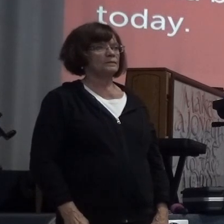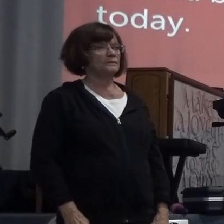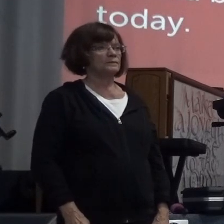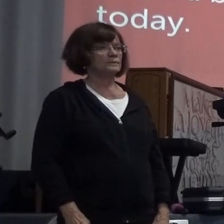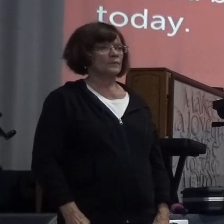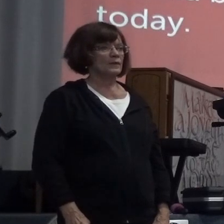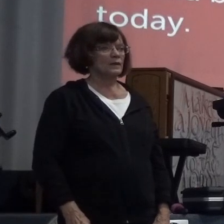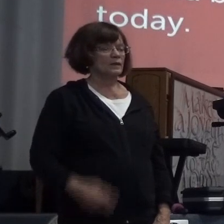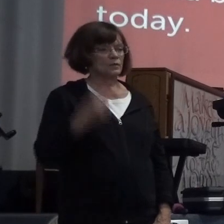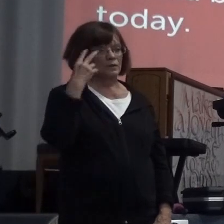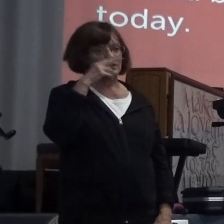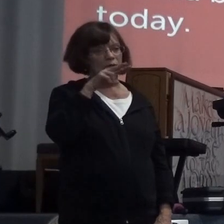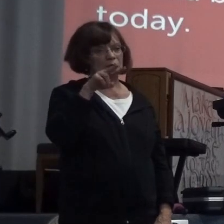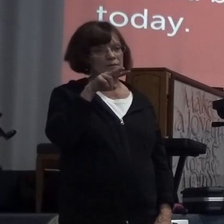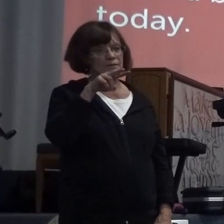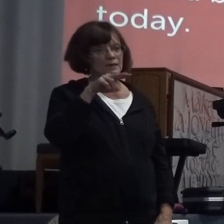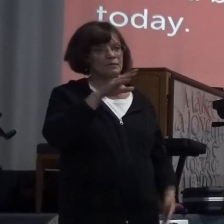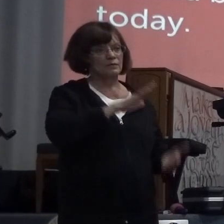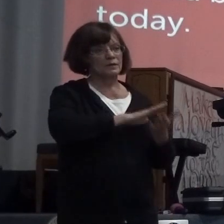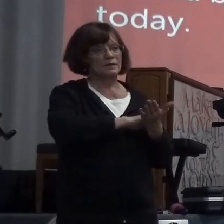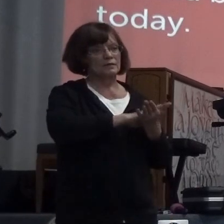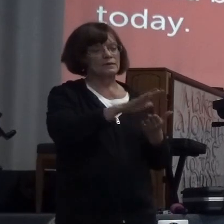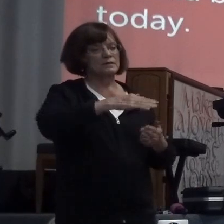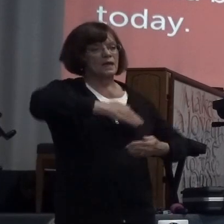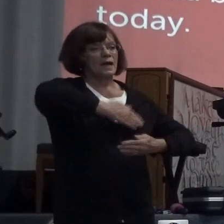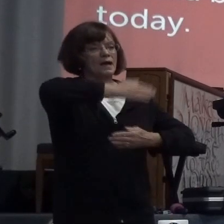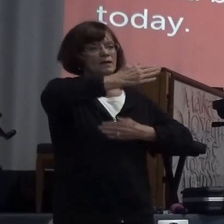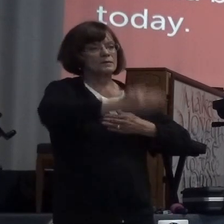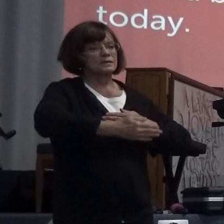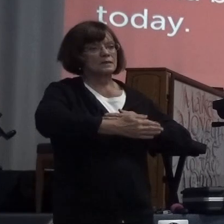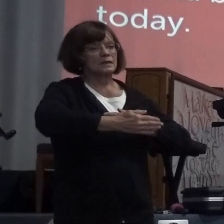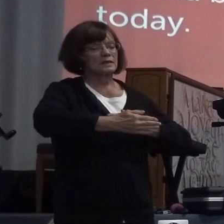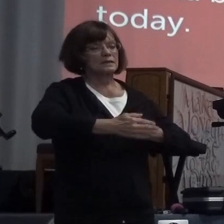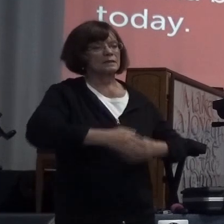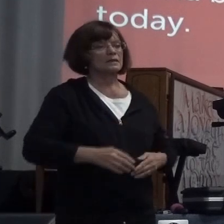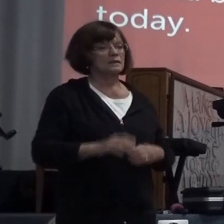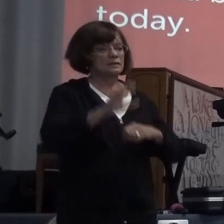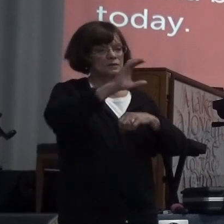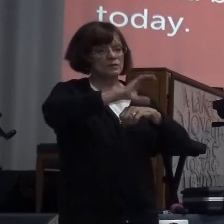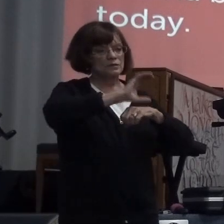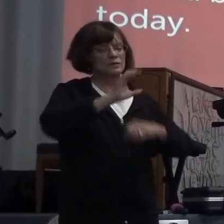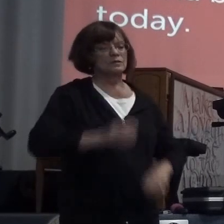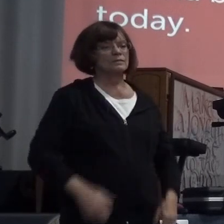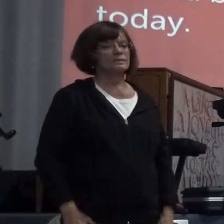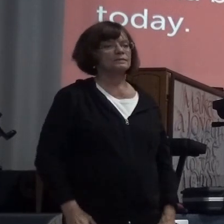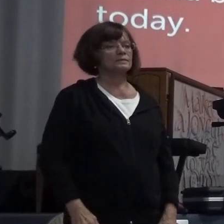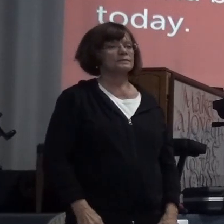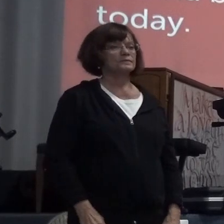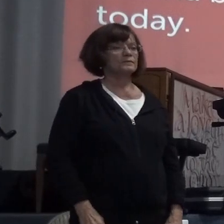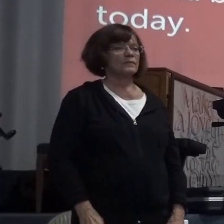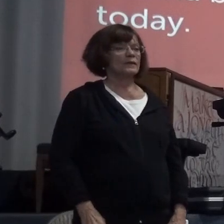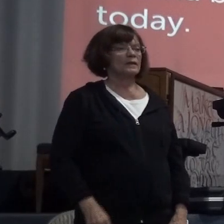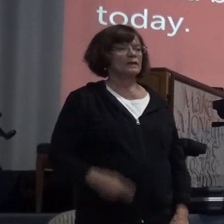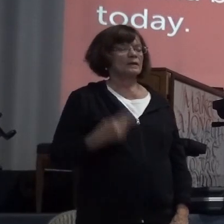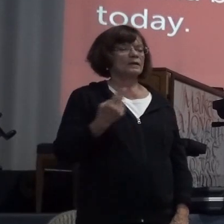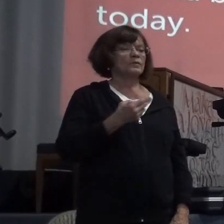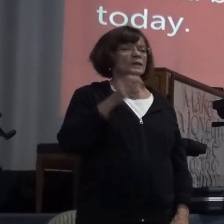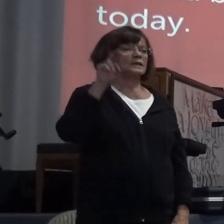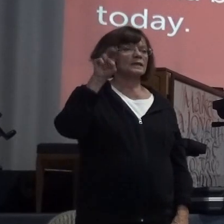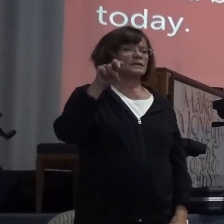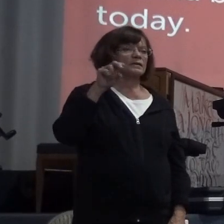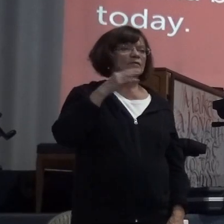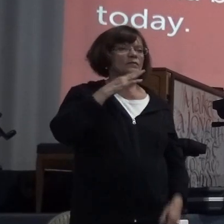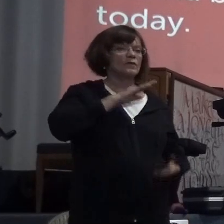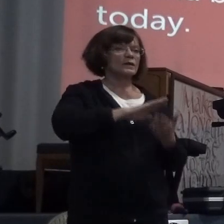Well, we'll look at forgiveness outside, others that, we should be forgiving, even those that are